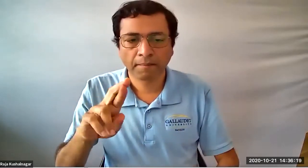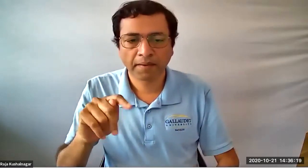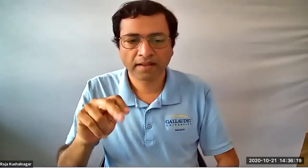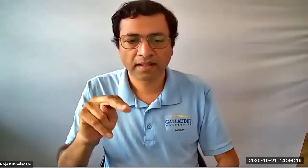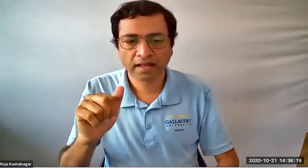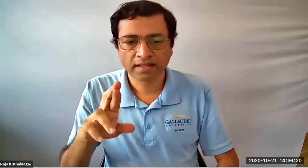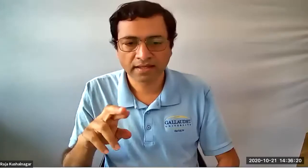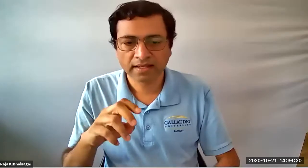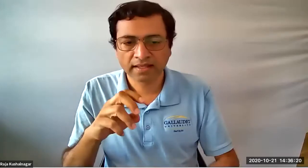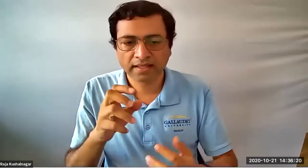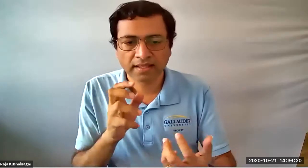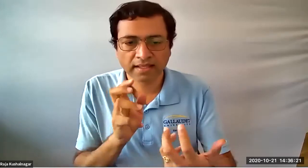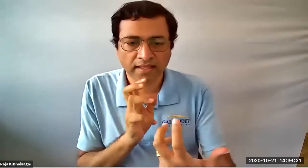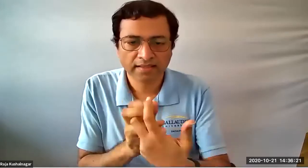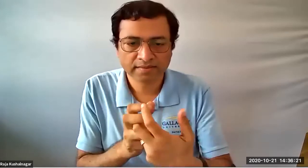technology.